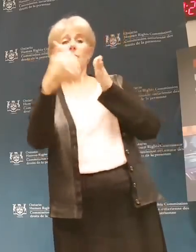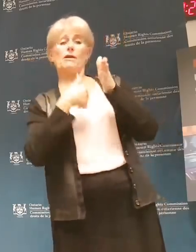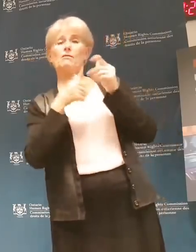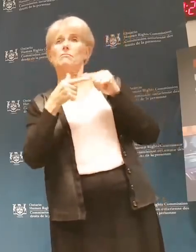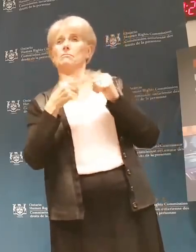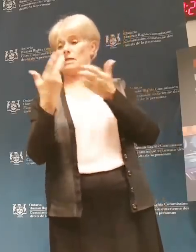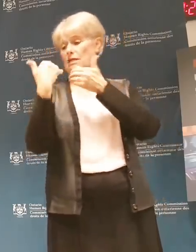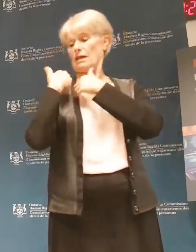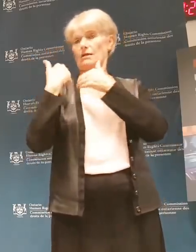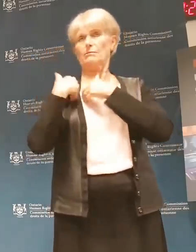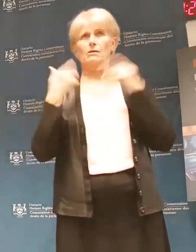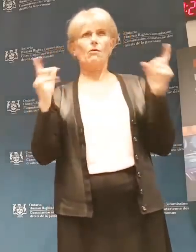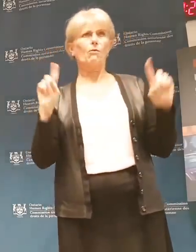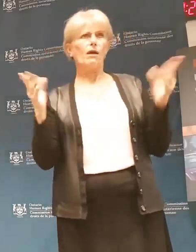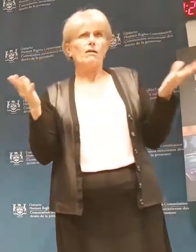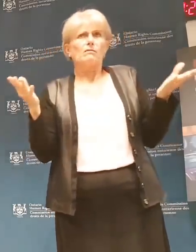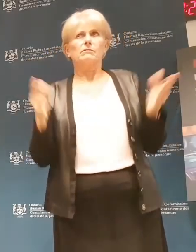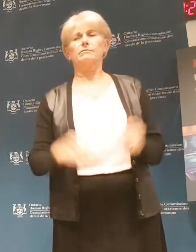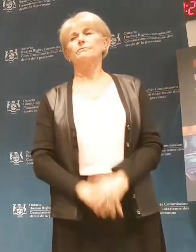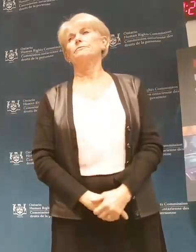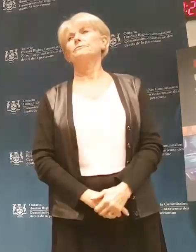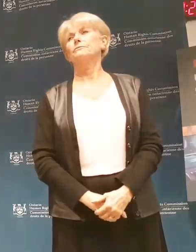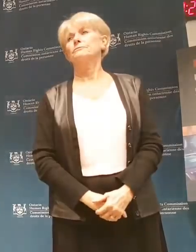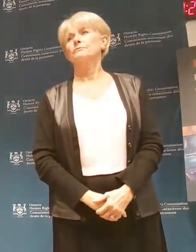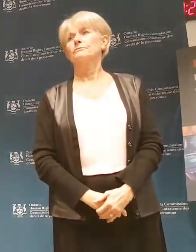and accountability.